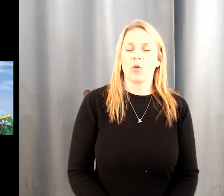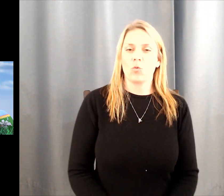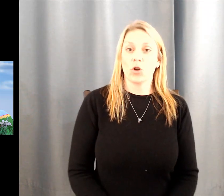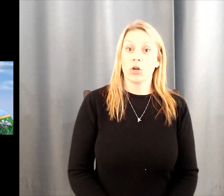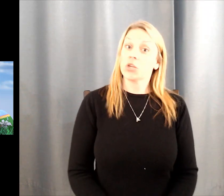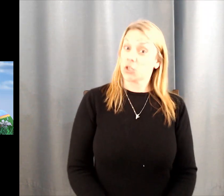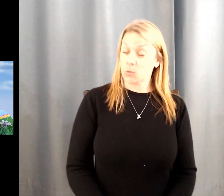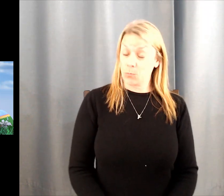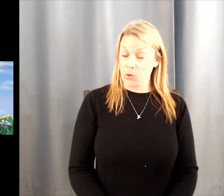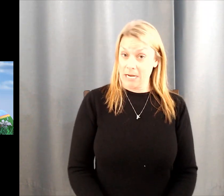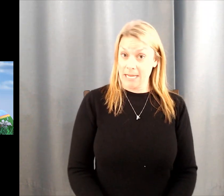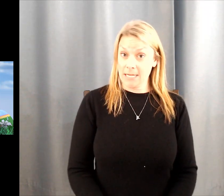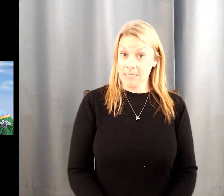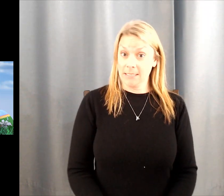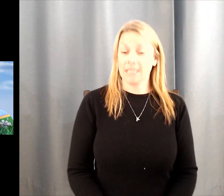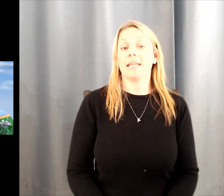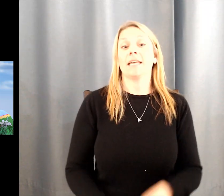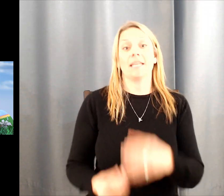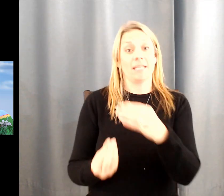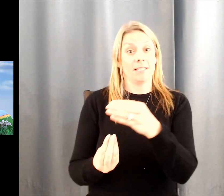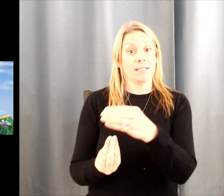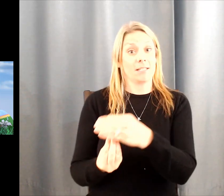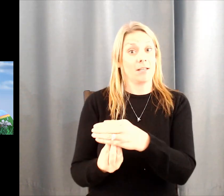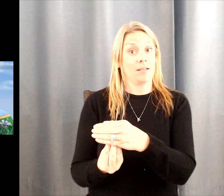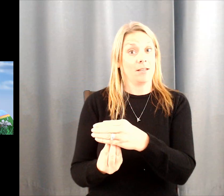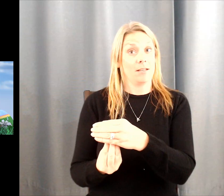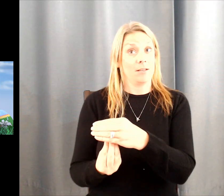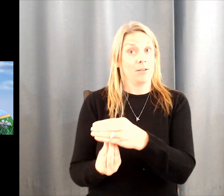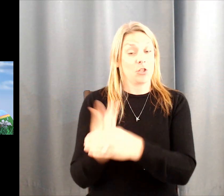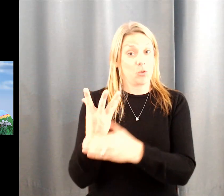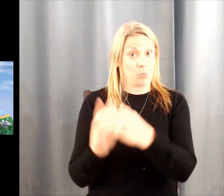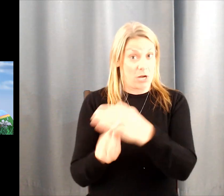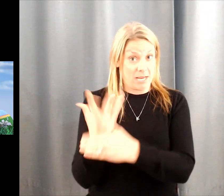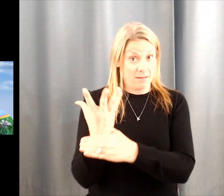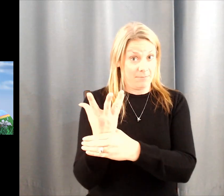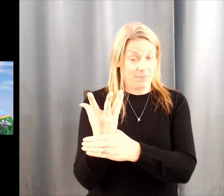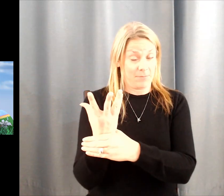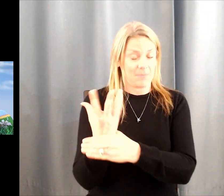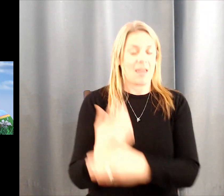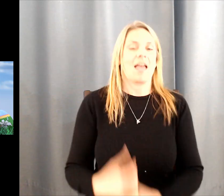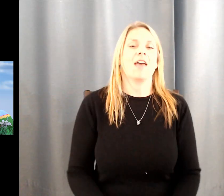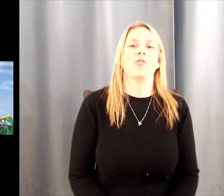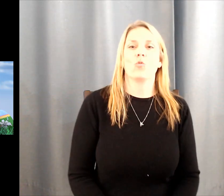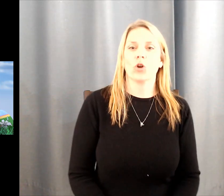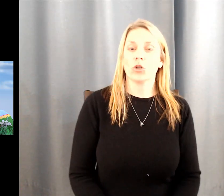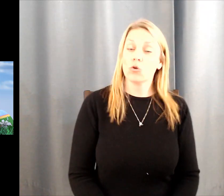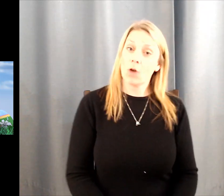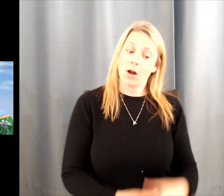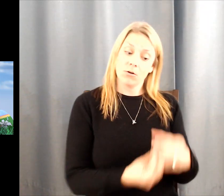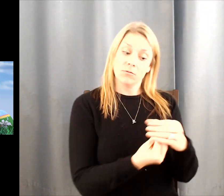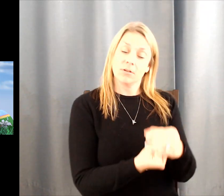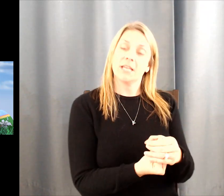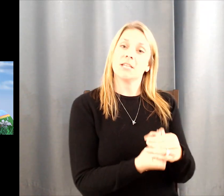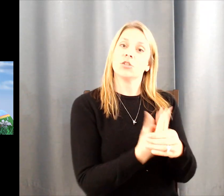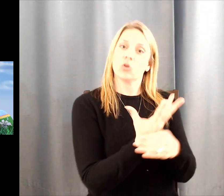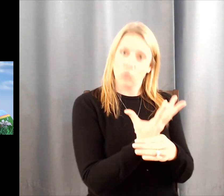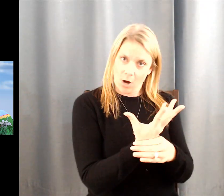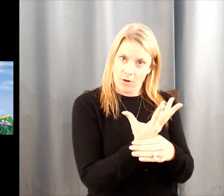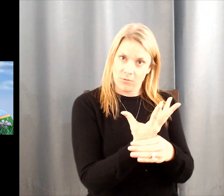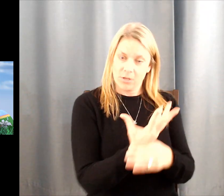word spring is spring, and the word grow is grow.